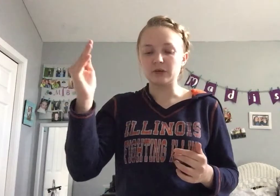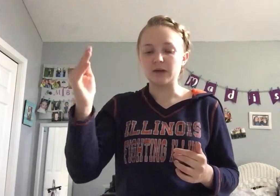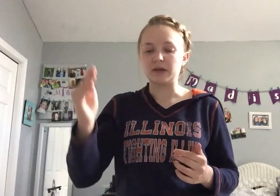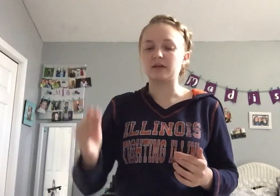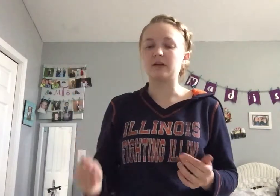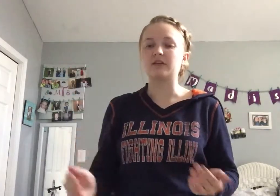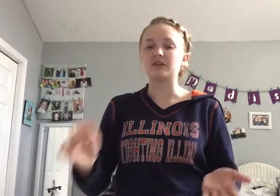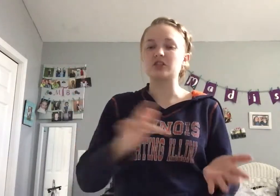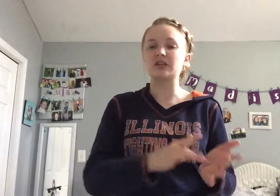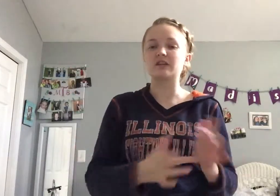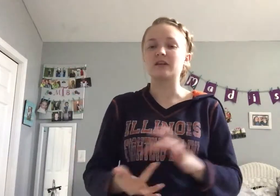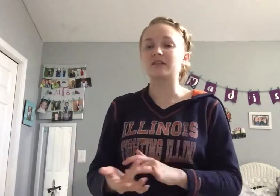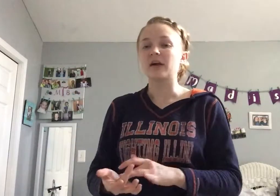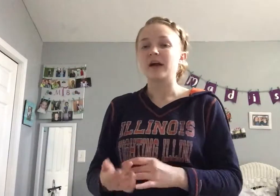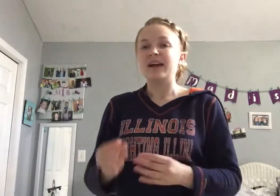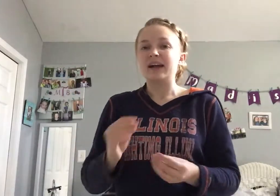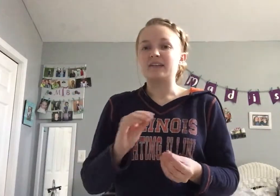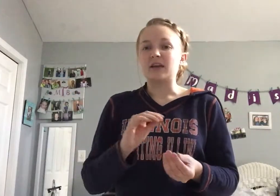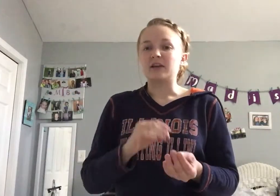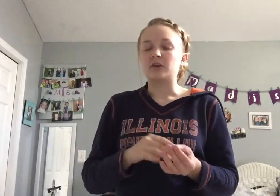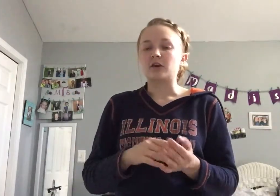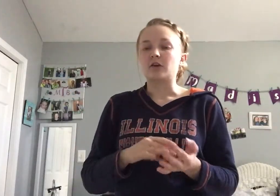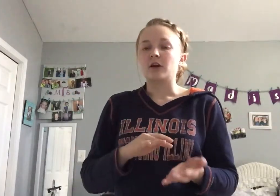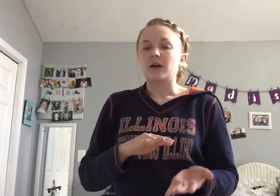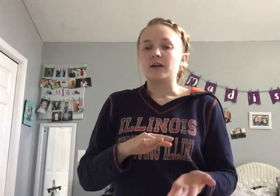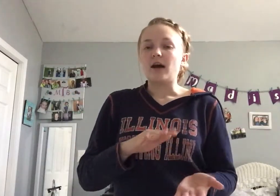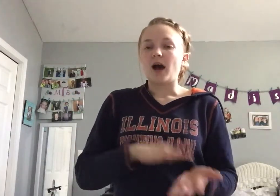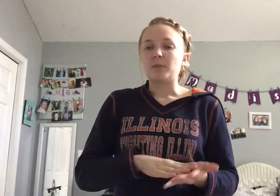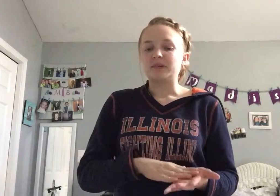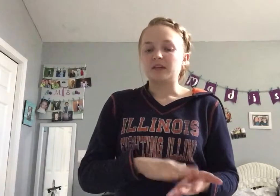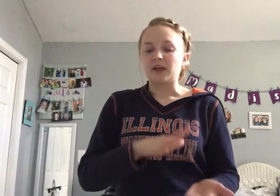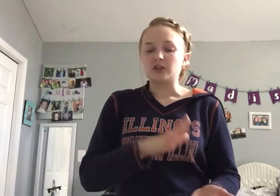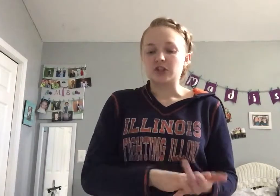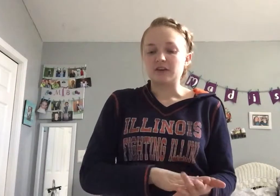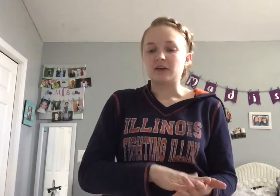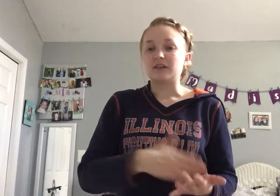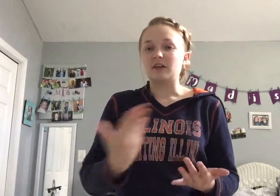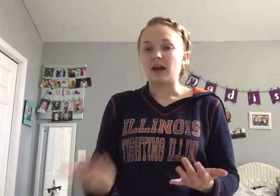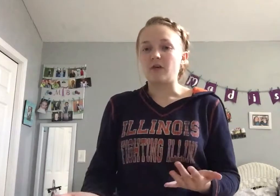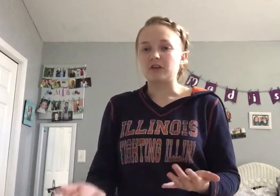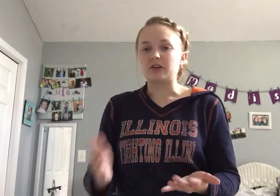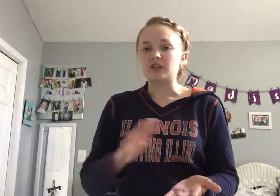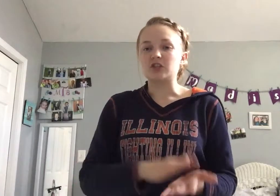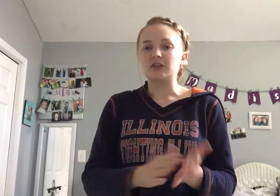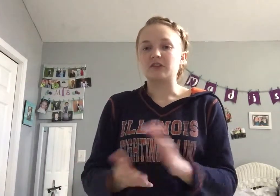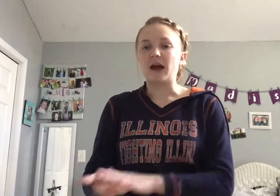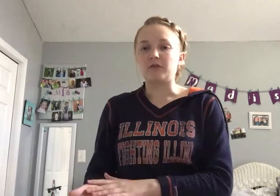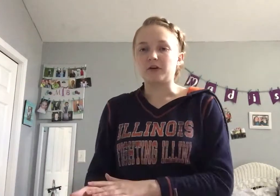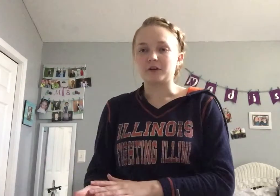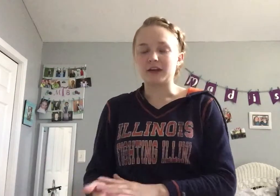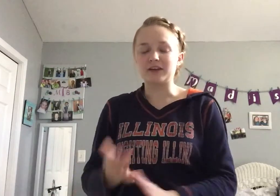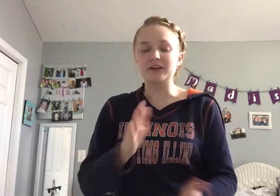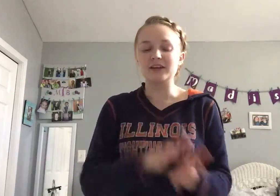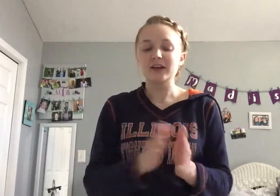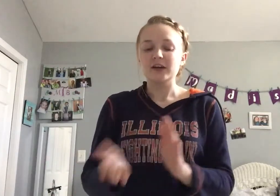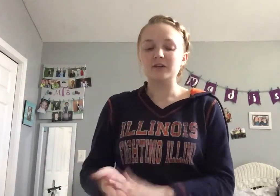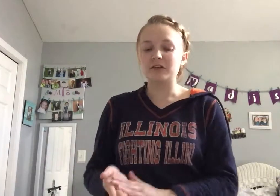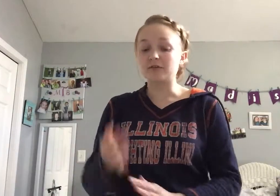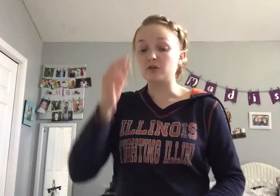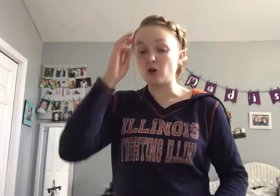come in, because the Jesus, it's like they're not opposite, like Jesus then Alpha. It's like Jesus Alpha. Like, you just have to know